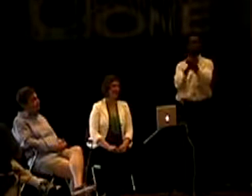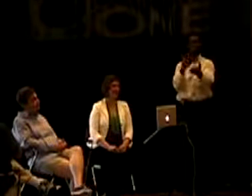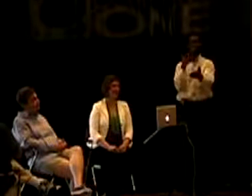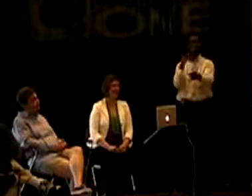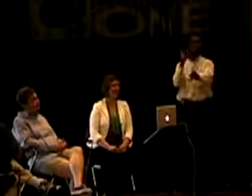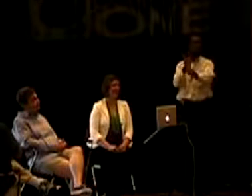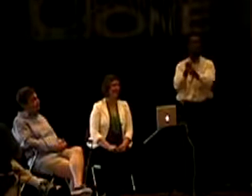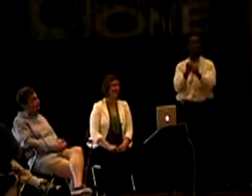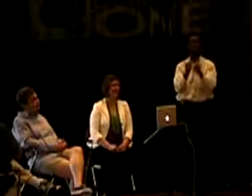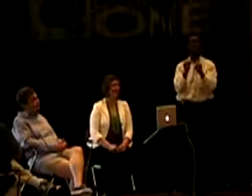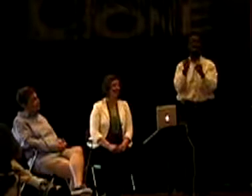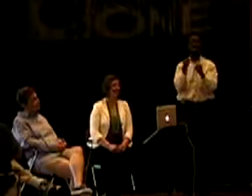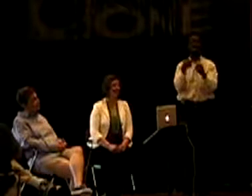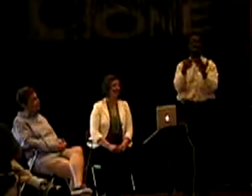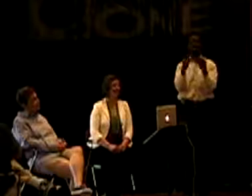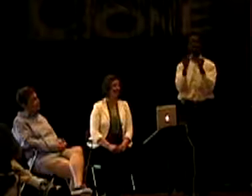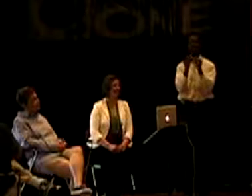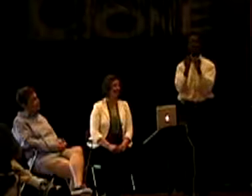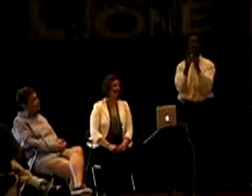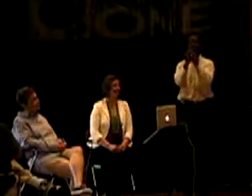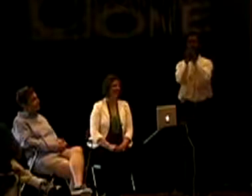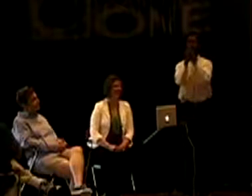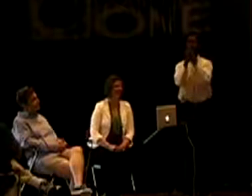Good job. And I want more.